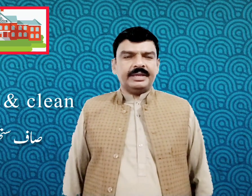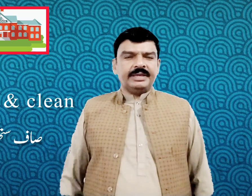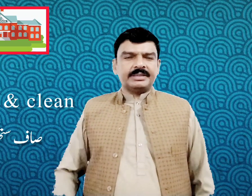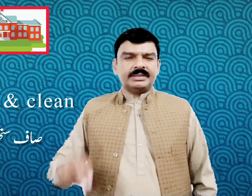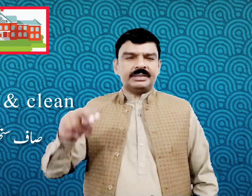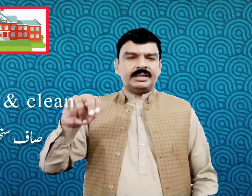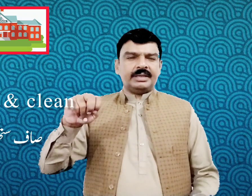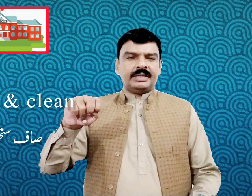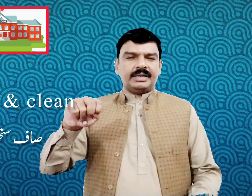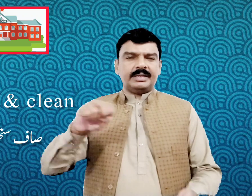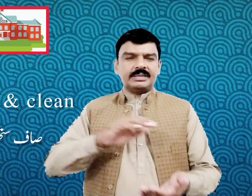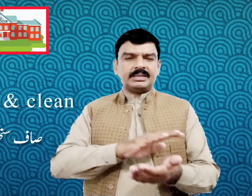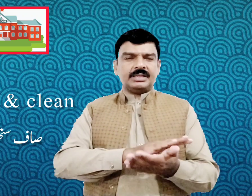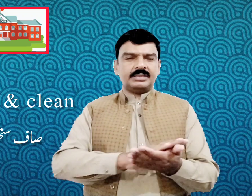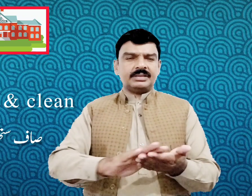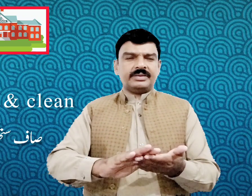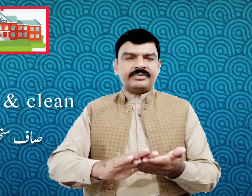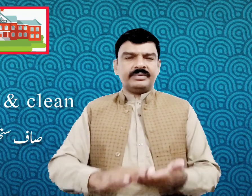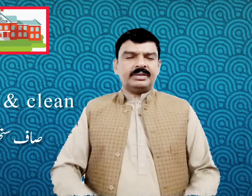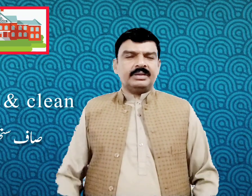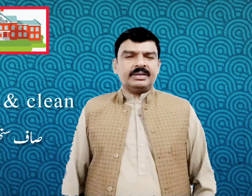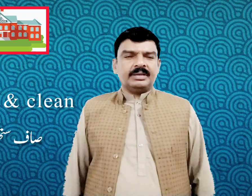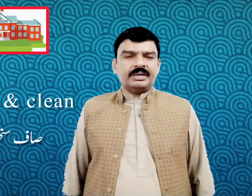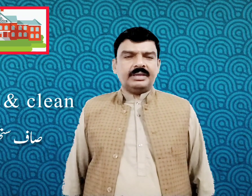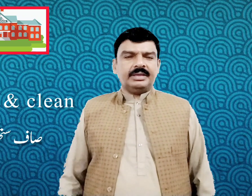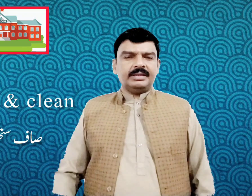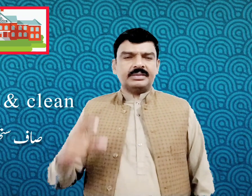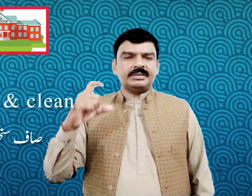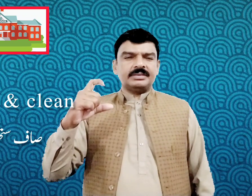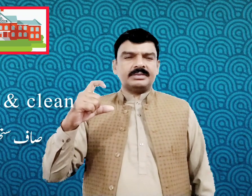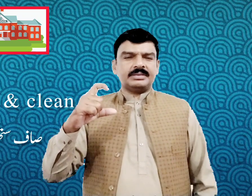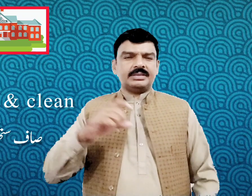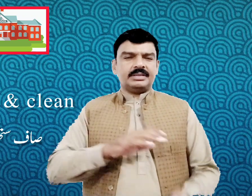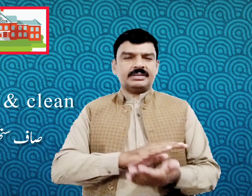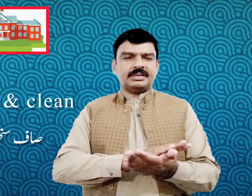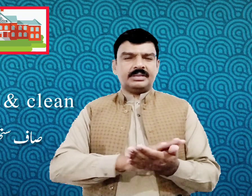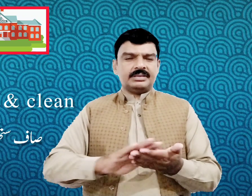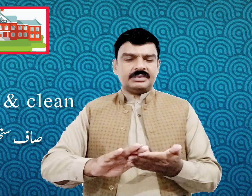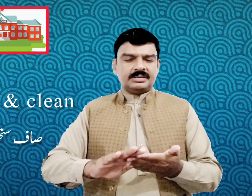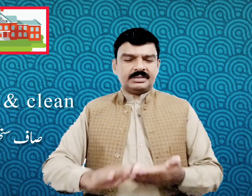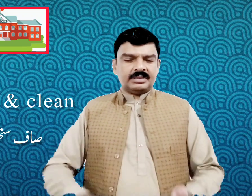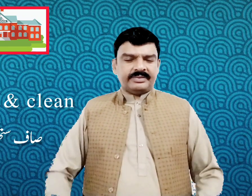neat and ke saath saaf, clean c ke saath saaf,